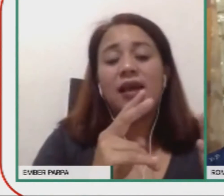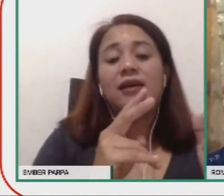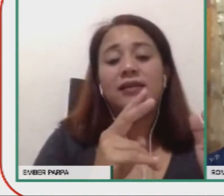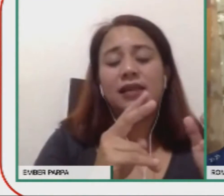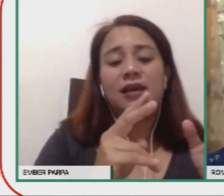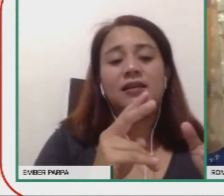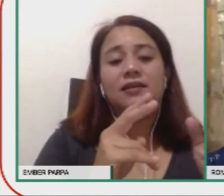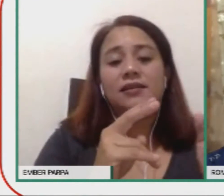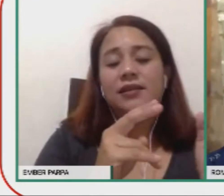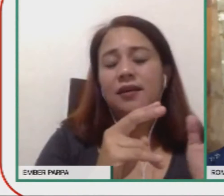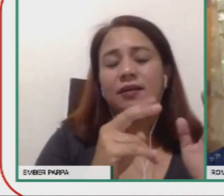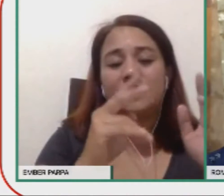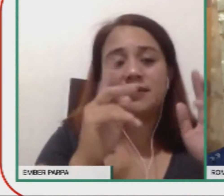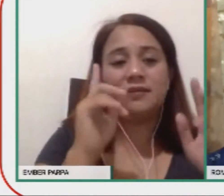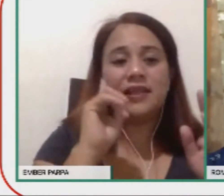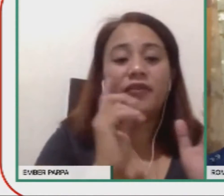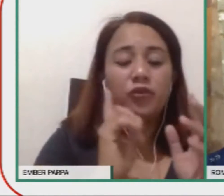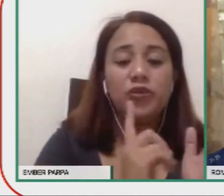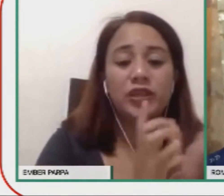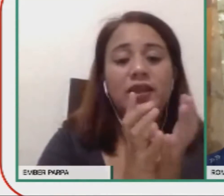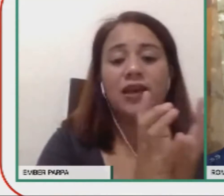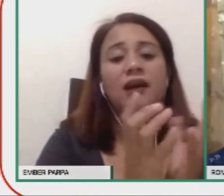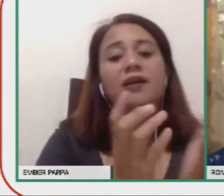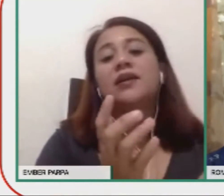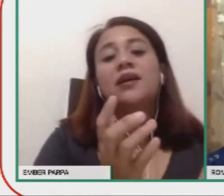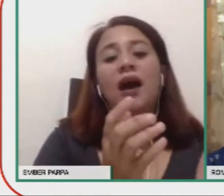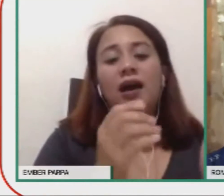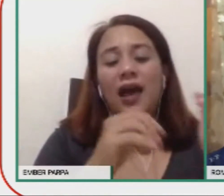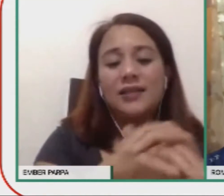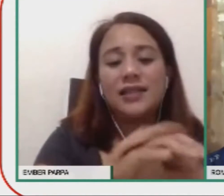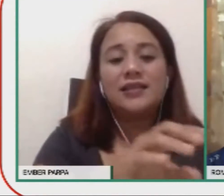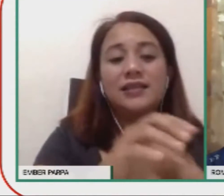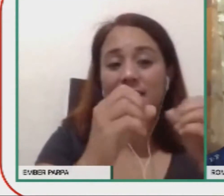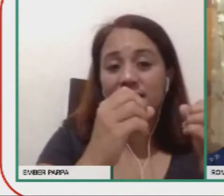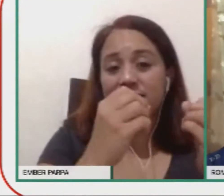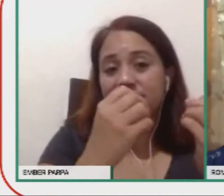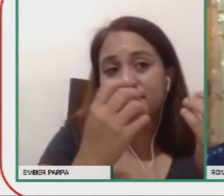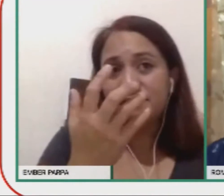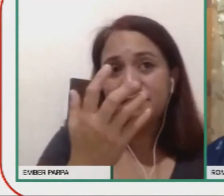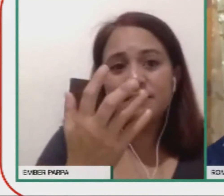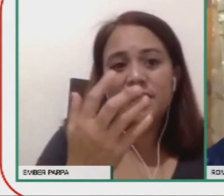sa deaf community ang access ng